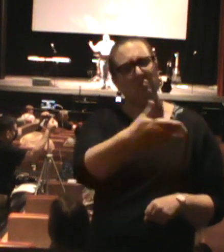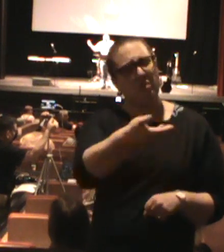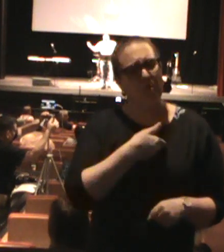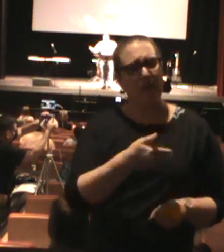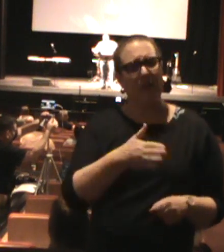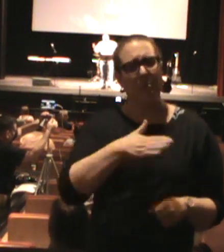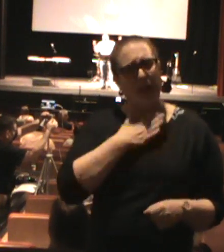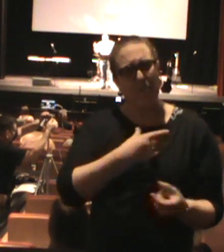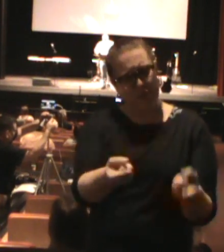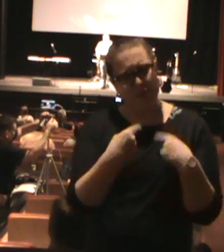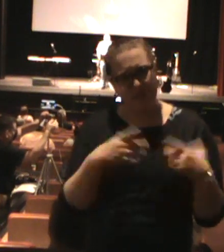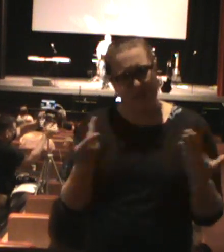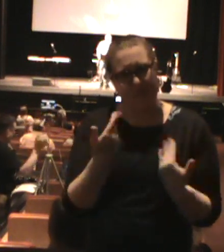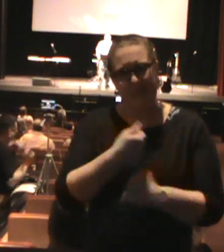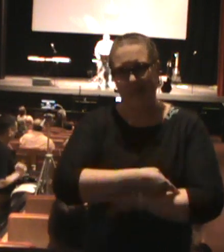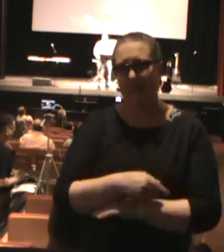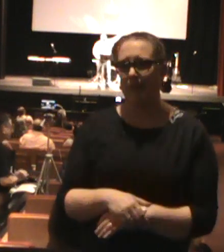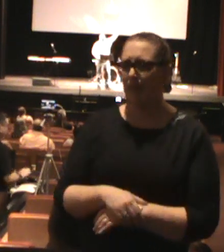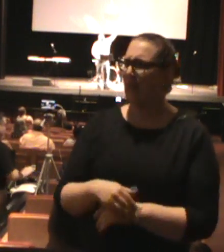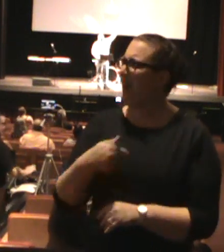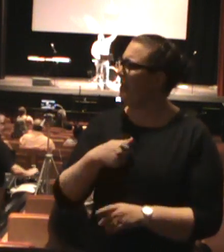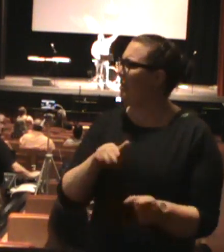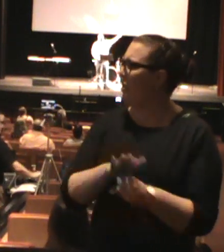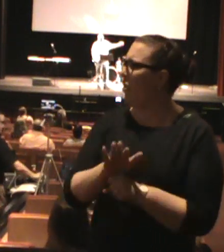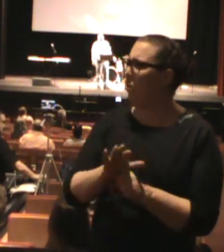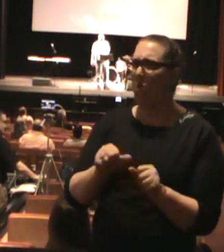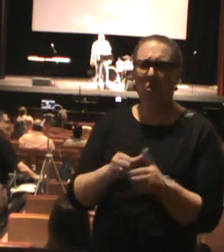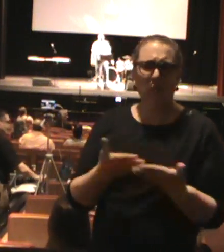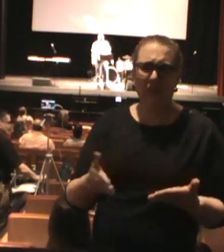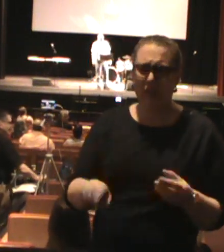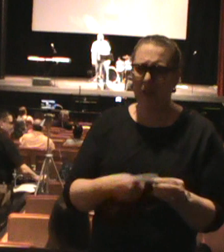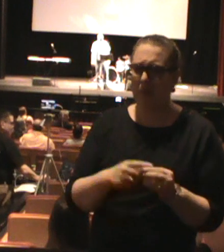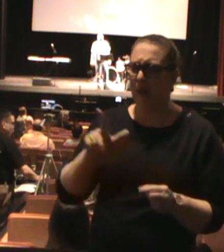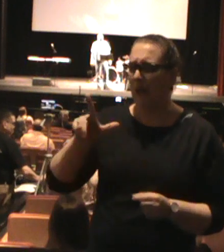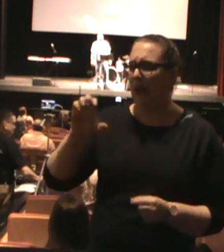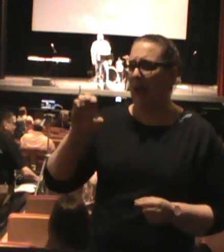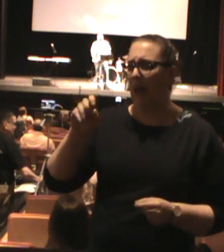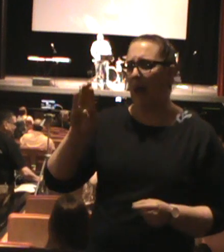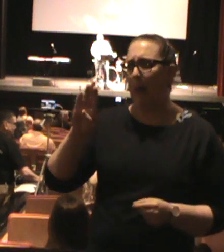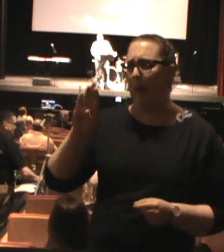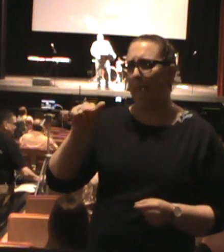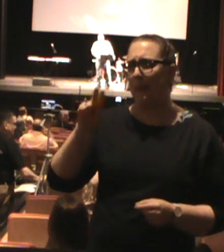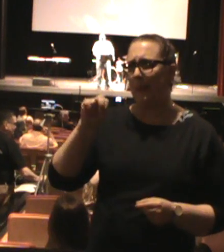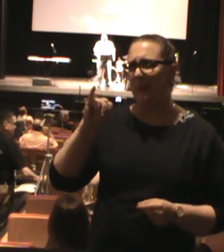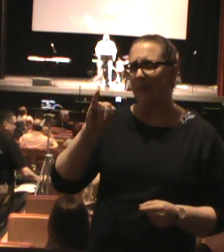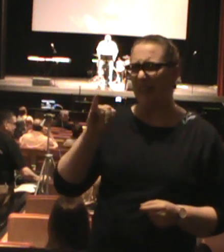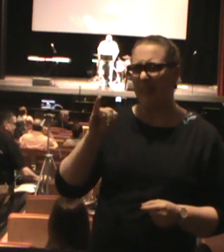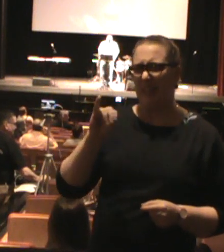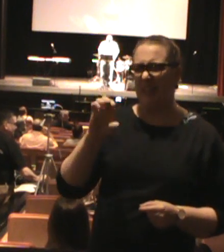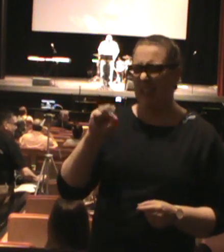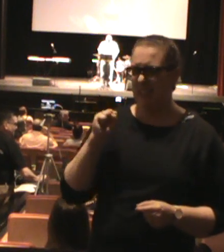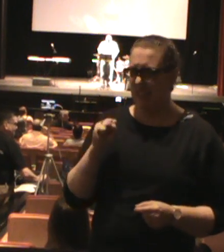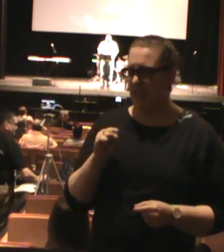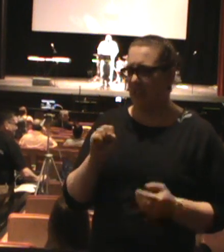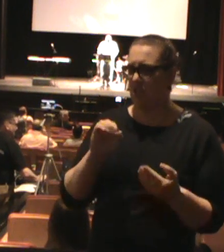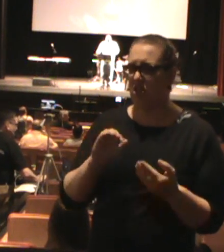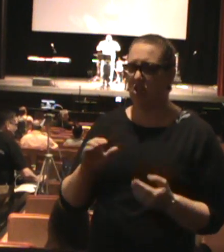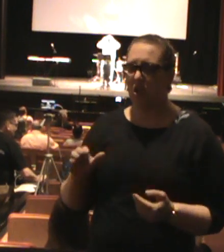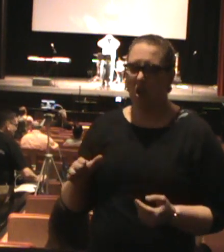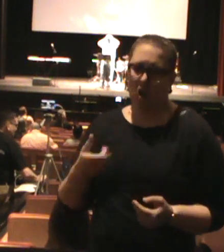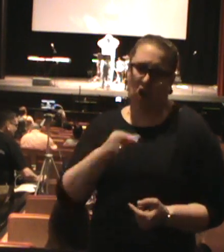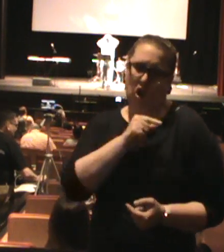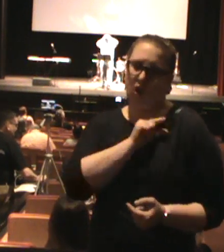I did this whole thing about Lebanese culture during the intro, bro. That's all right. And we don't call you out if you're late either, okay?